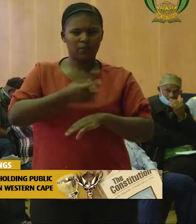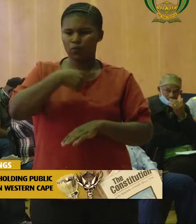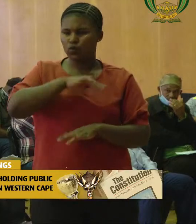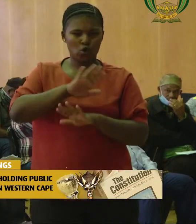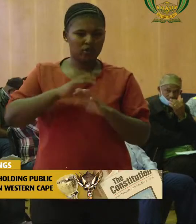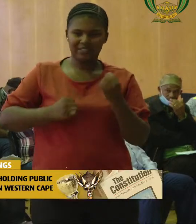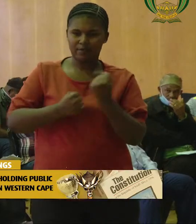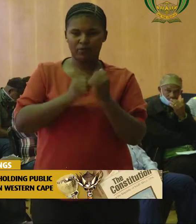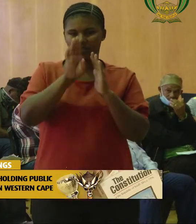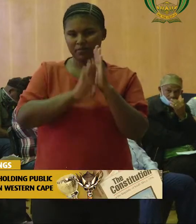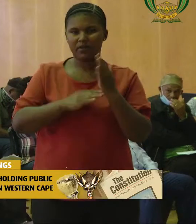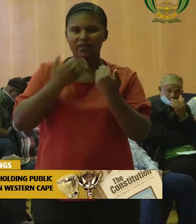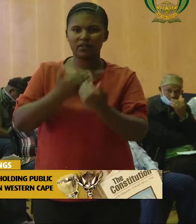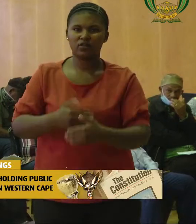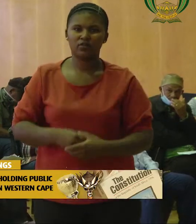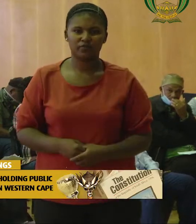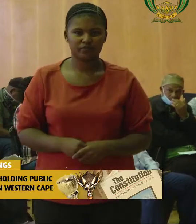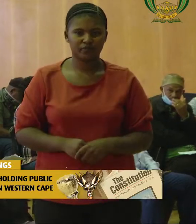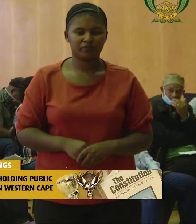support this bill. Thank you.